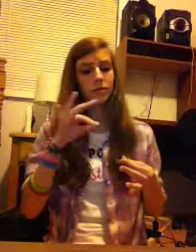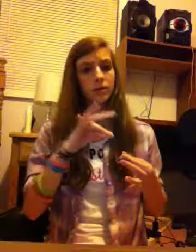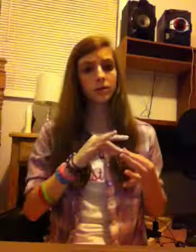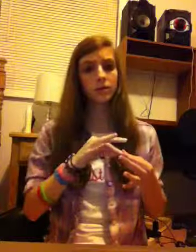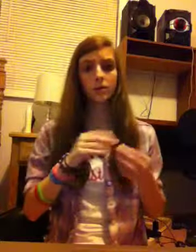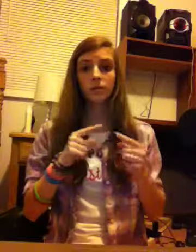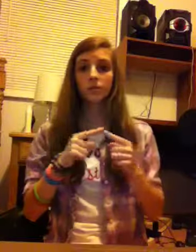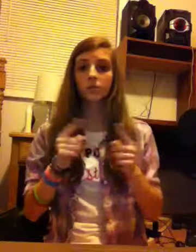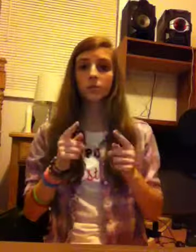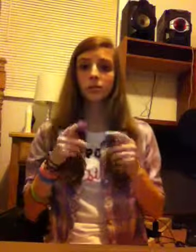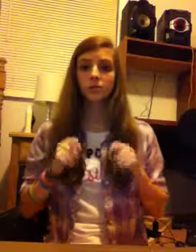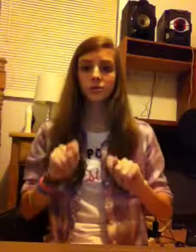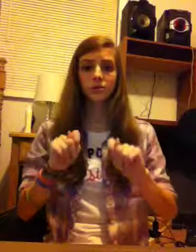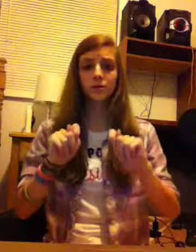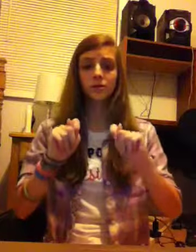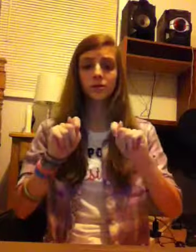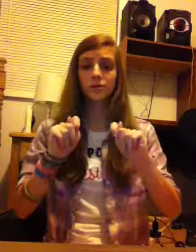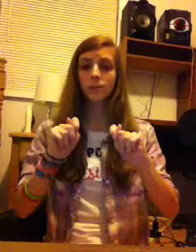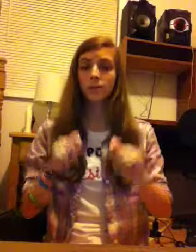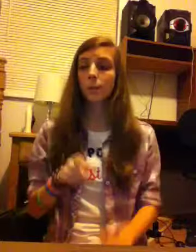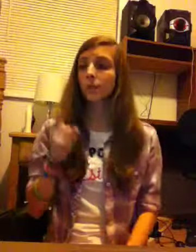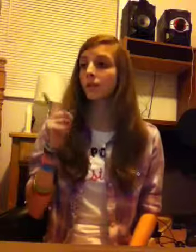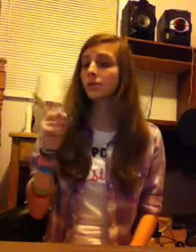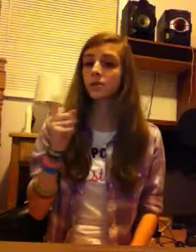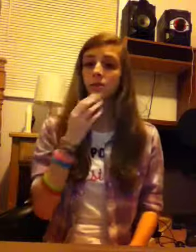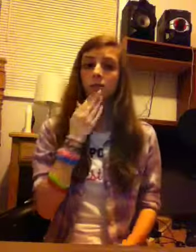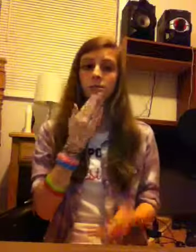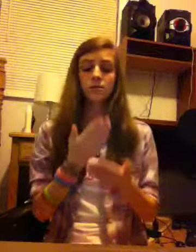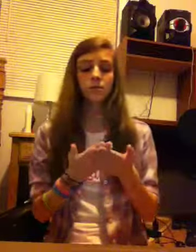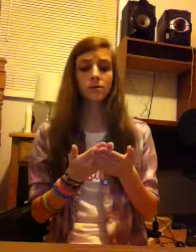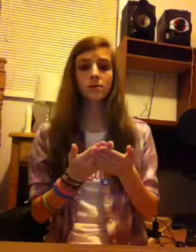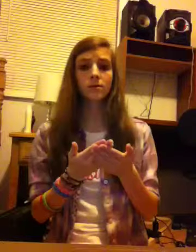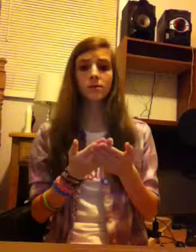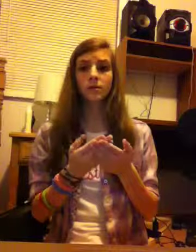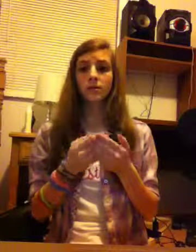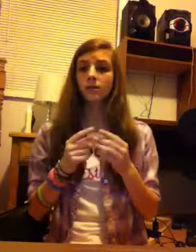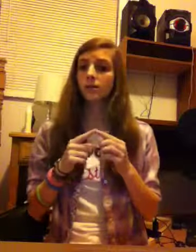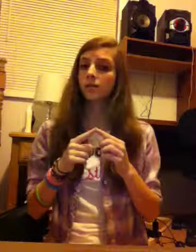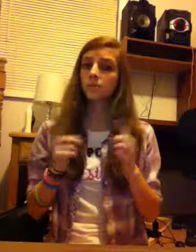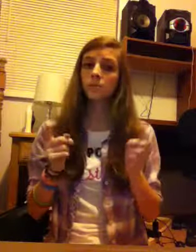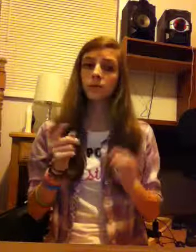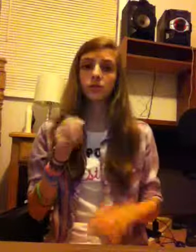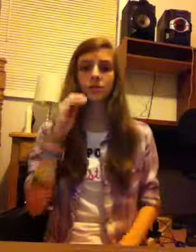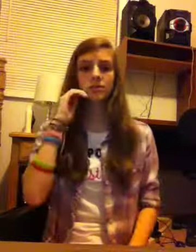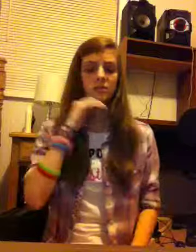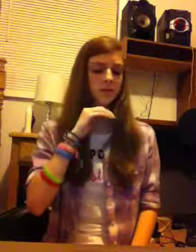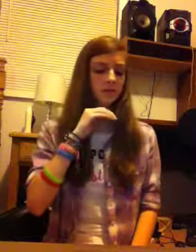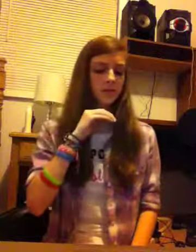but she tries She is good, but she lies